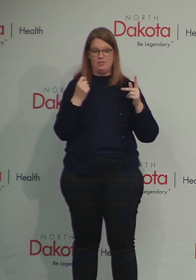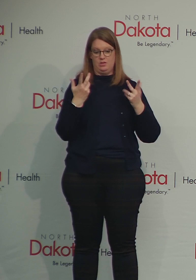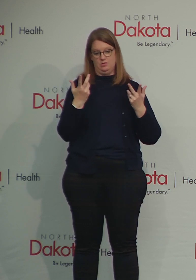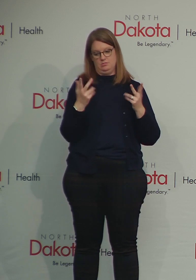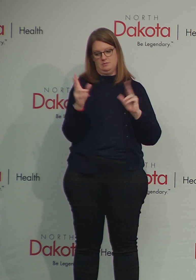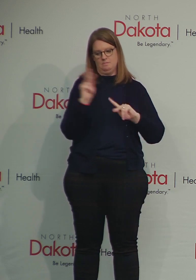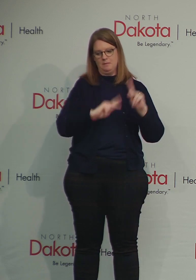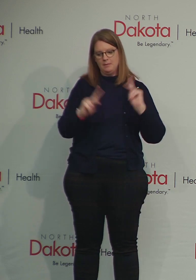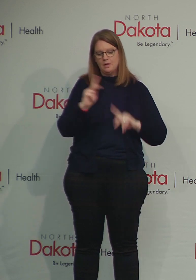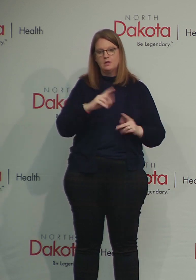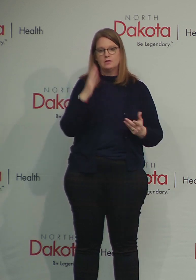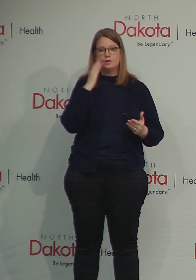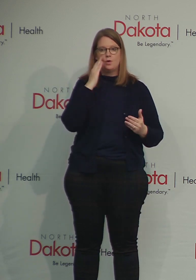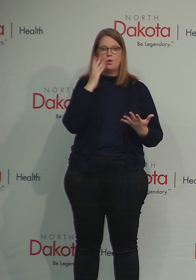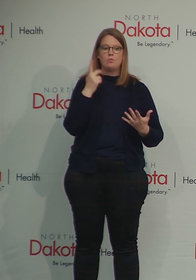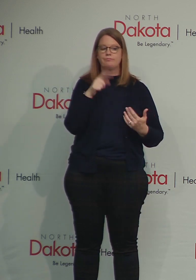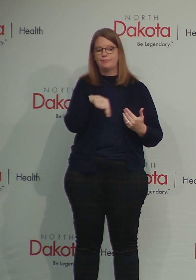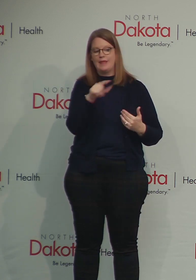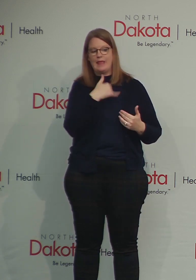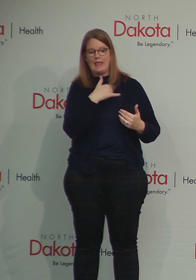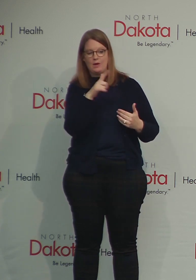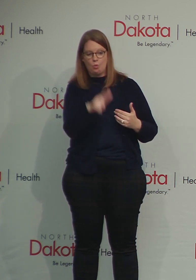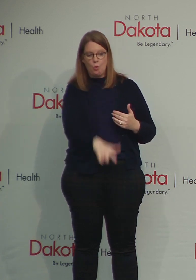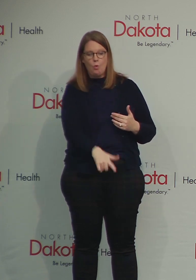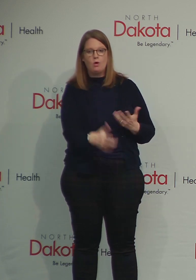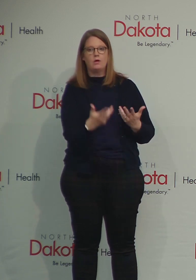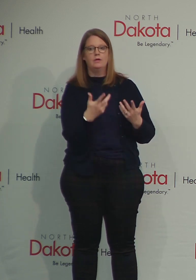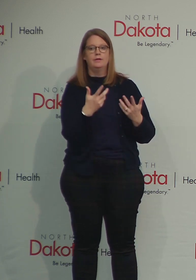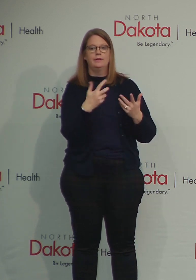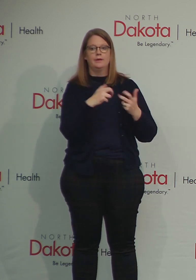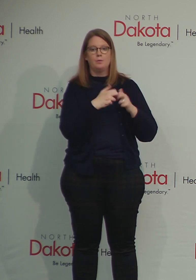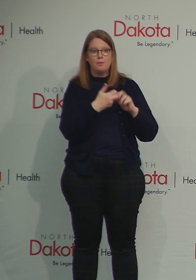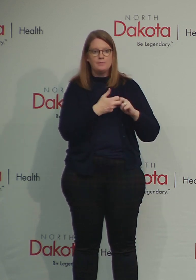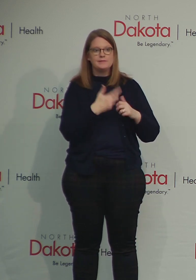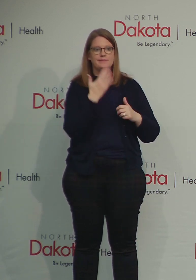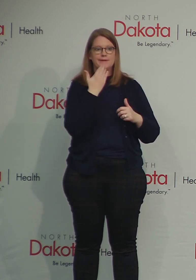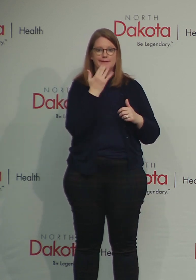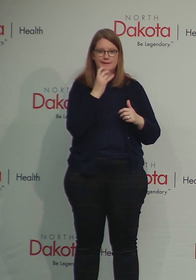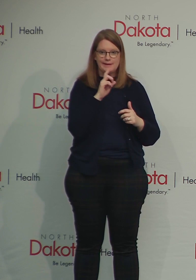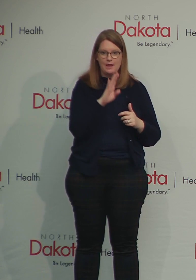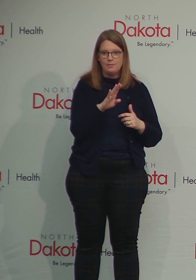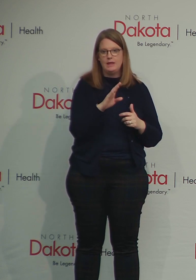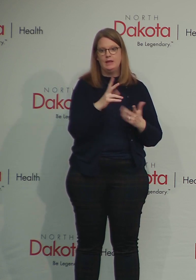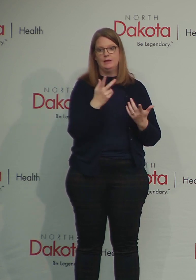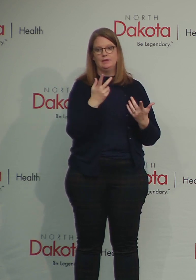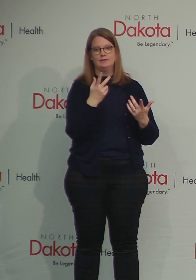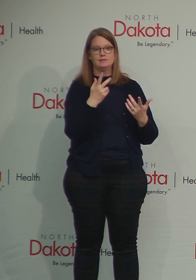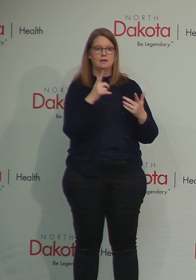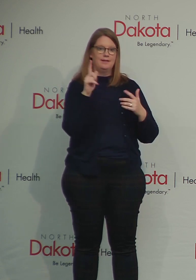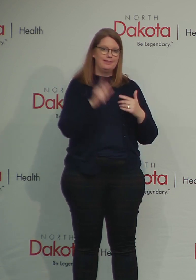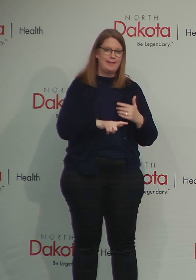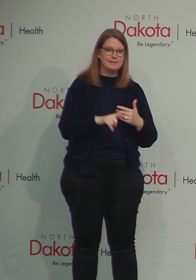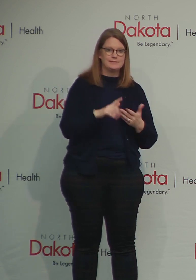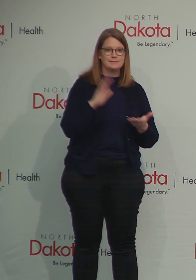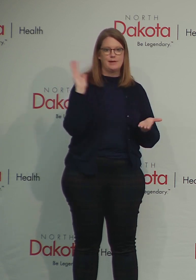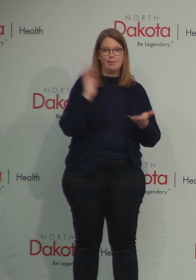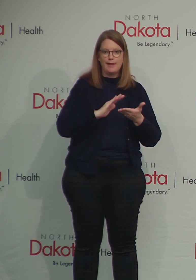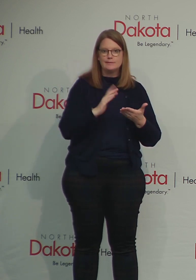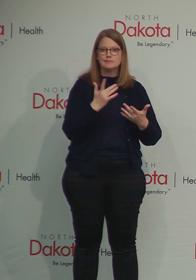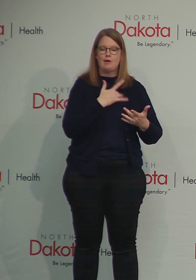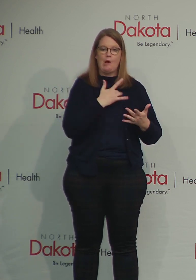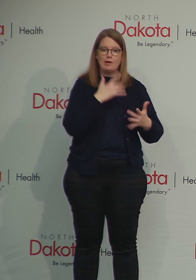had lower incidence of diabetes, lower incidence of obesity, less heart disease,